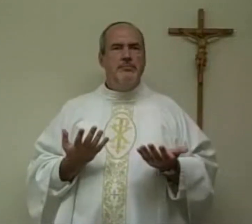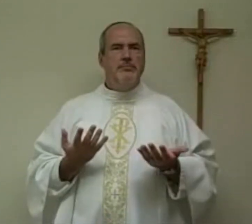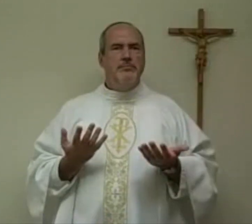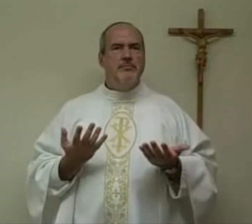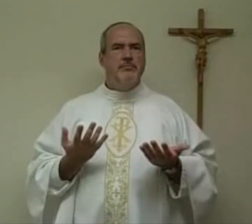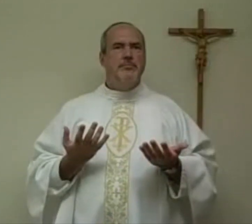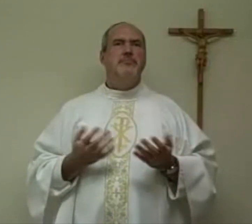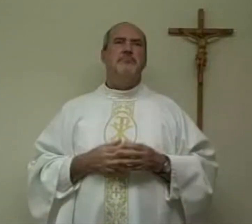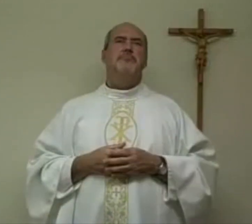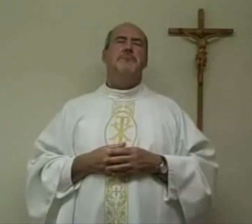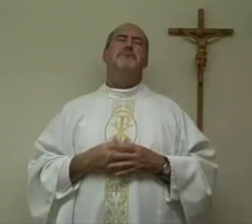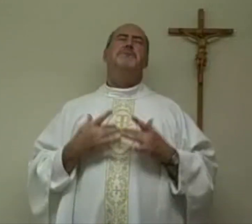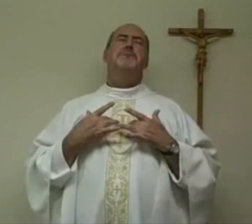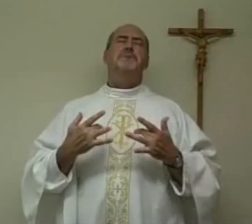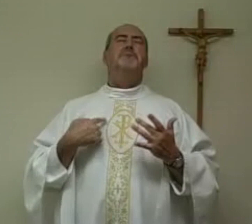blood.